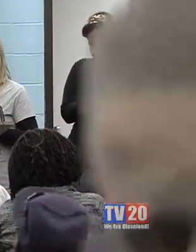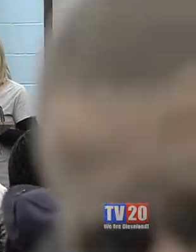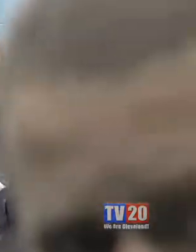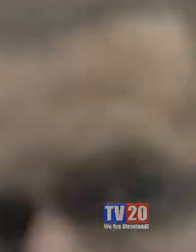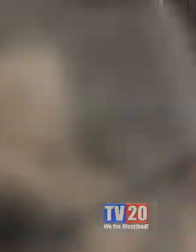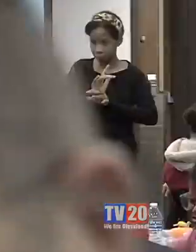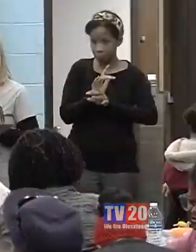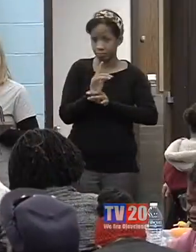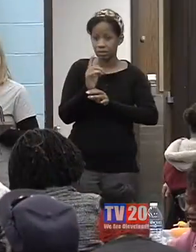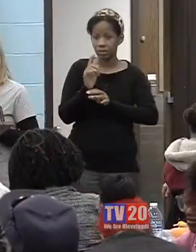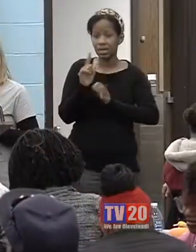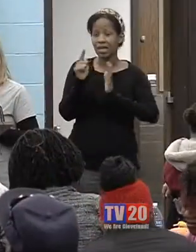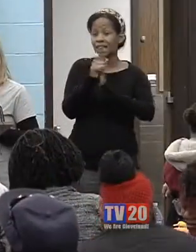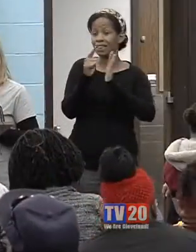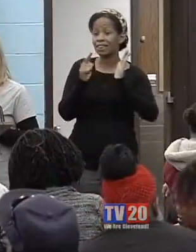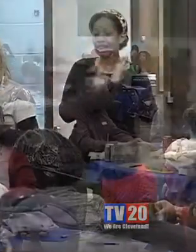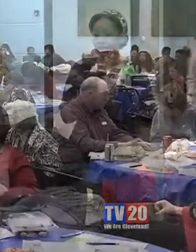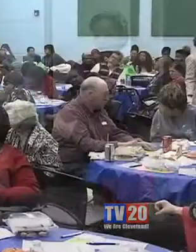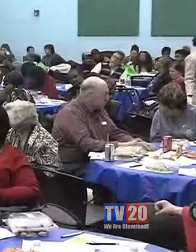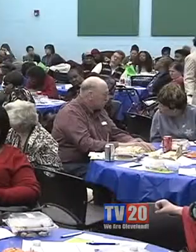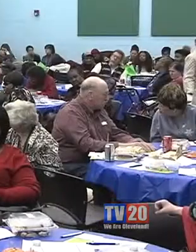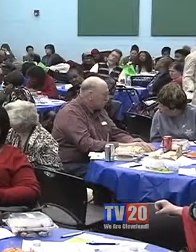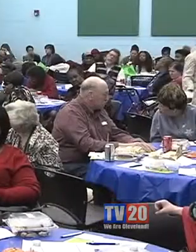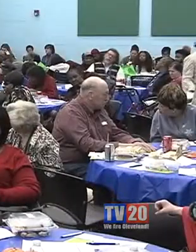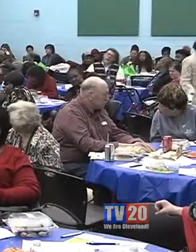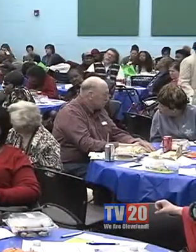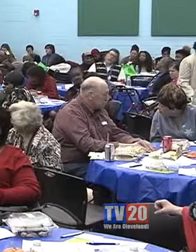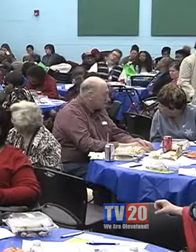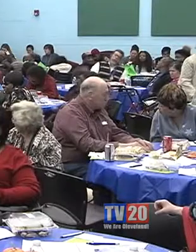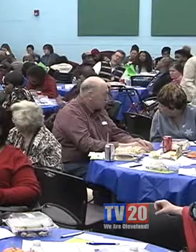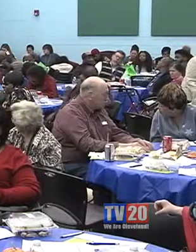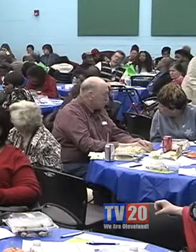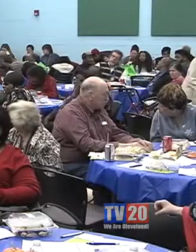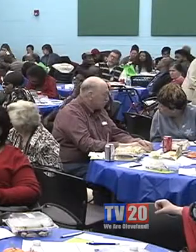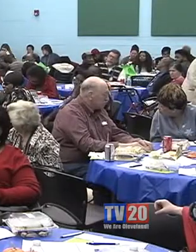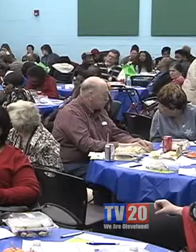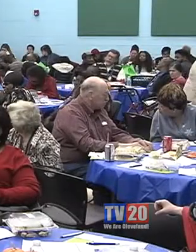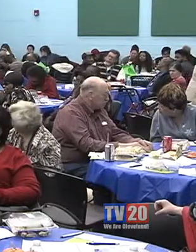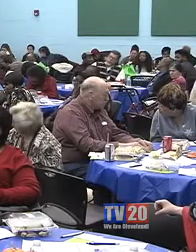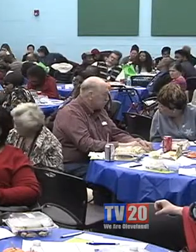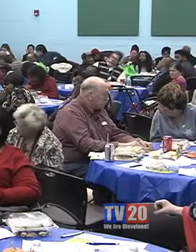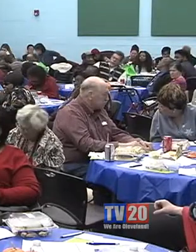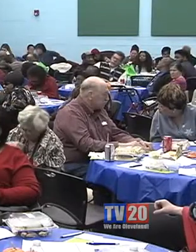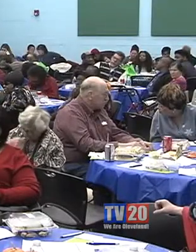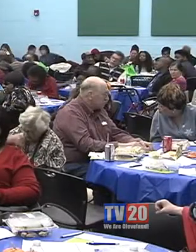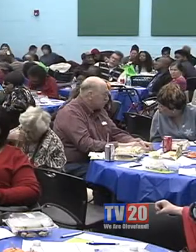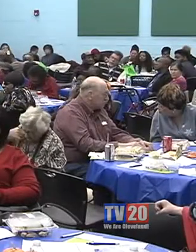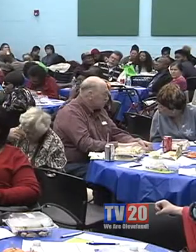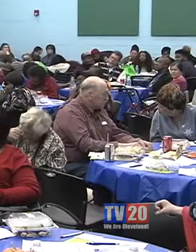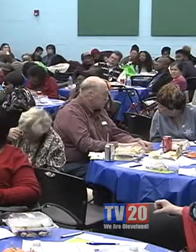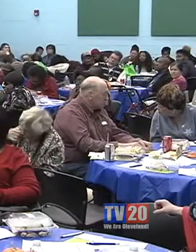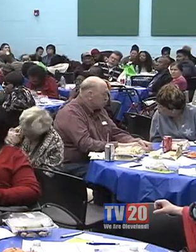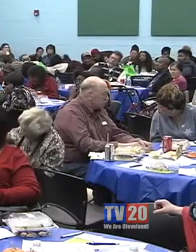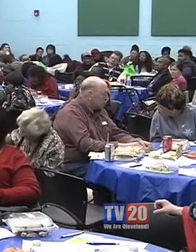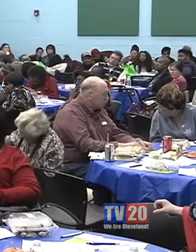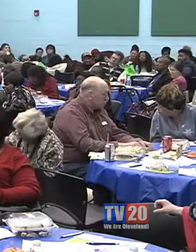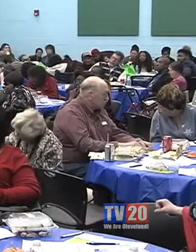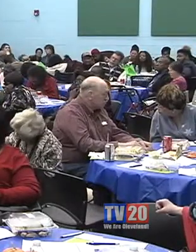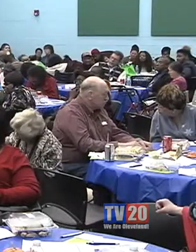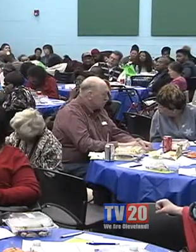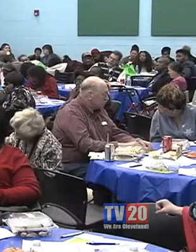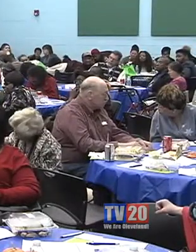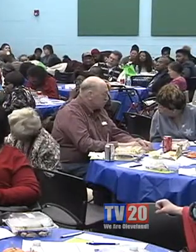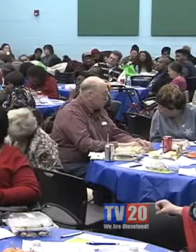Low vision? Legally blind. Right. Because he has a cataract in one eye, and they just told